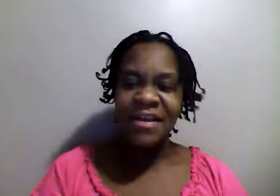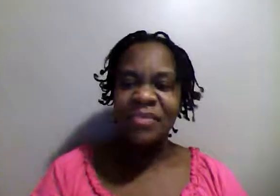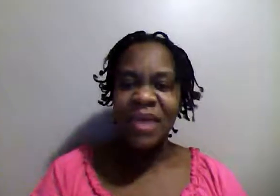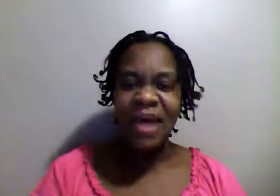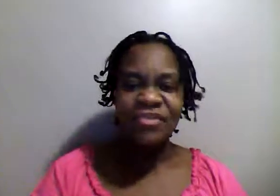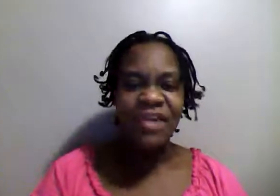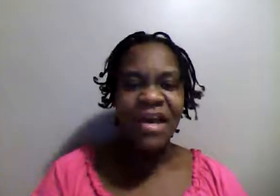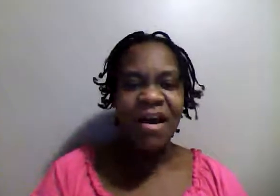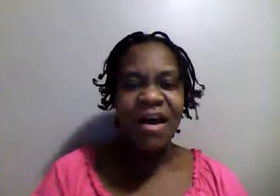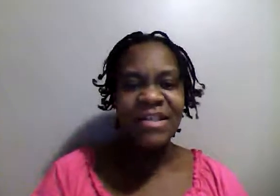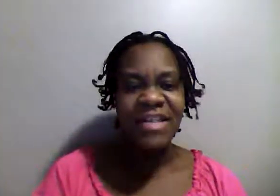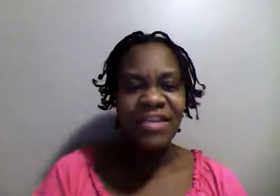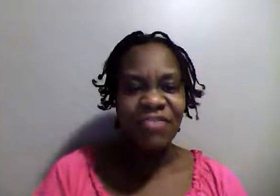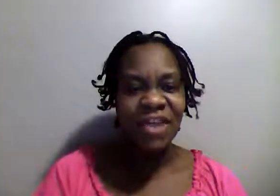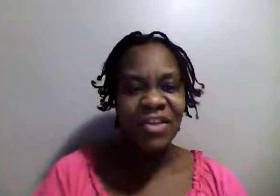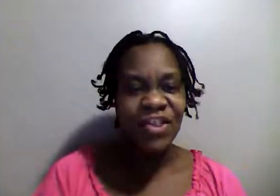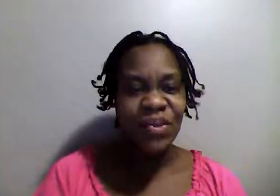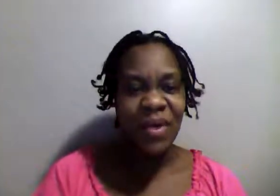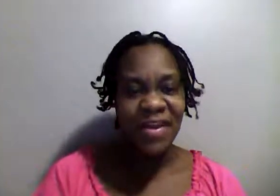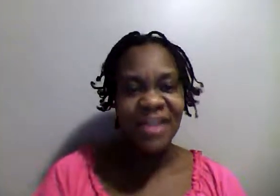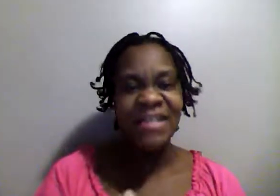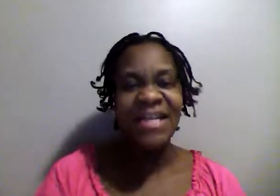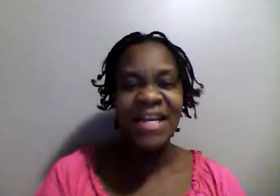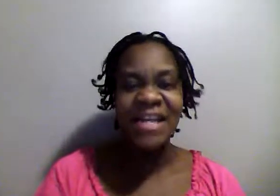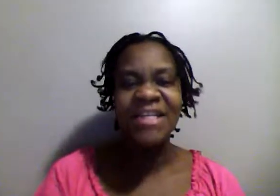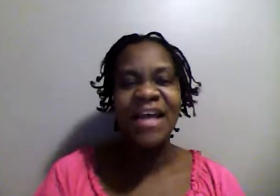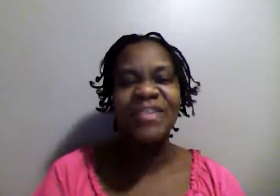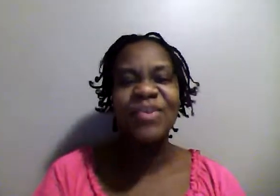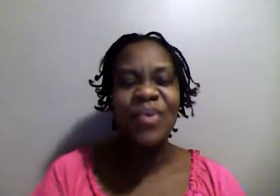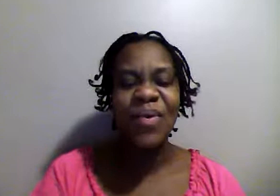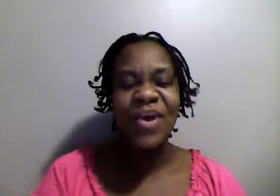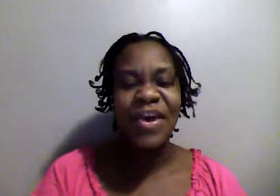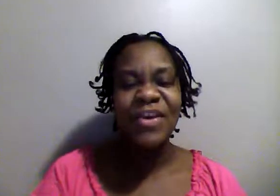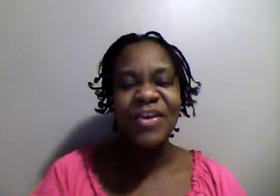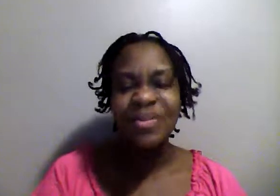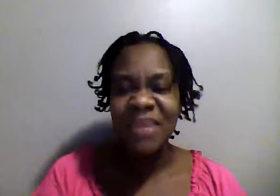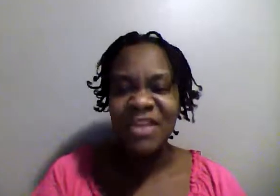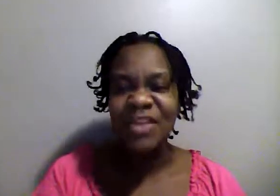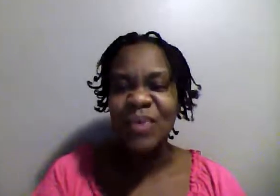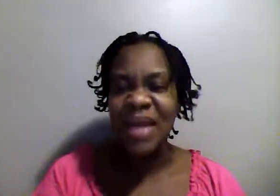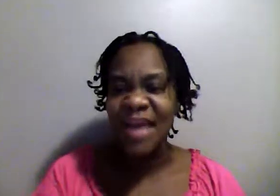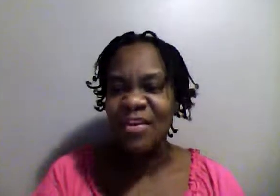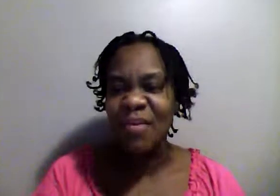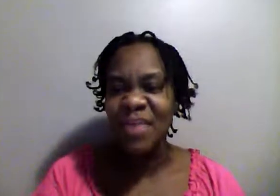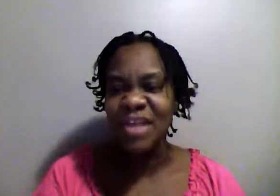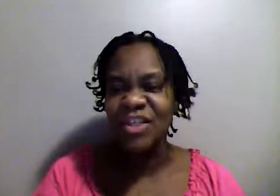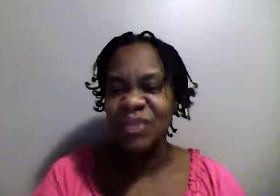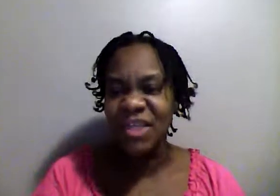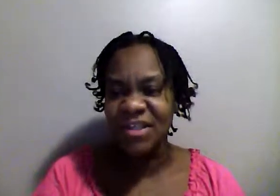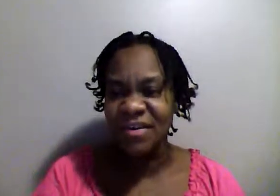will actually concentrate the sugar that is in it, and so your tomatoes will end up being sweeter